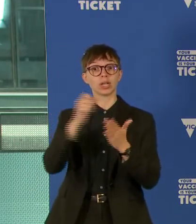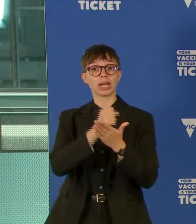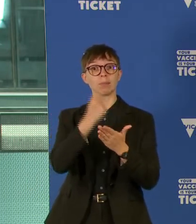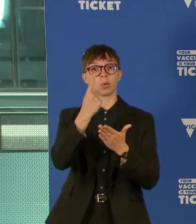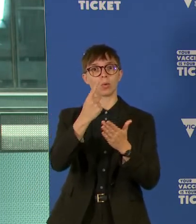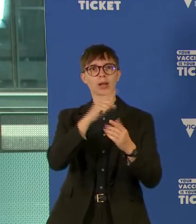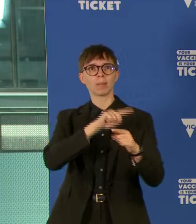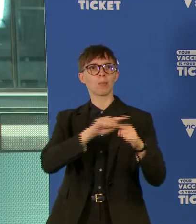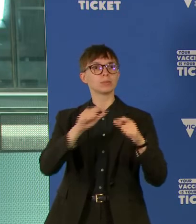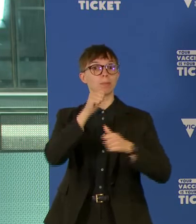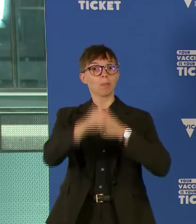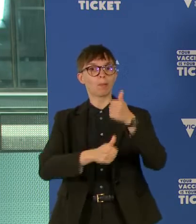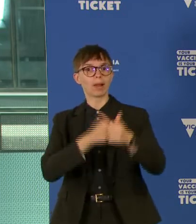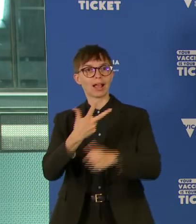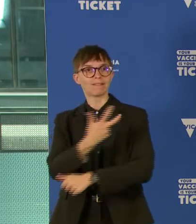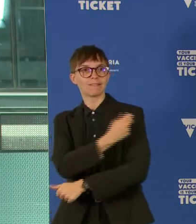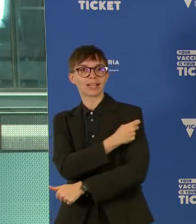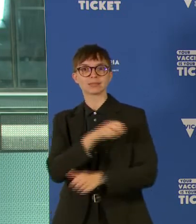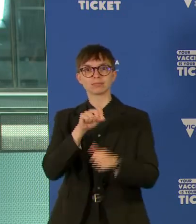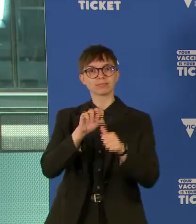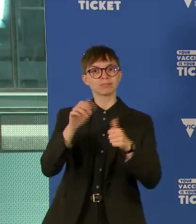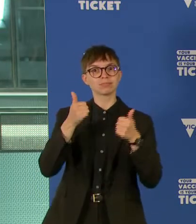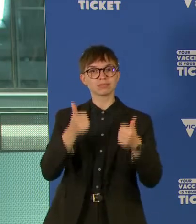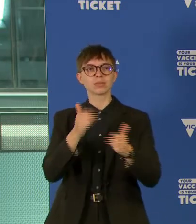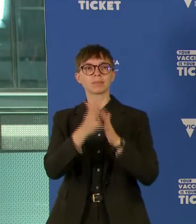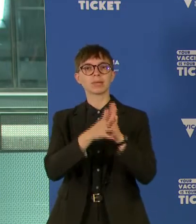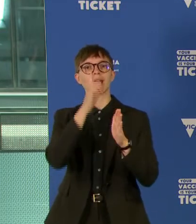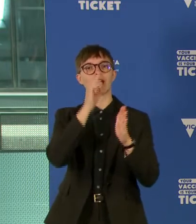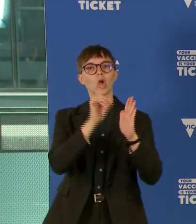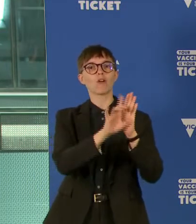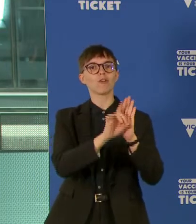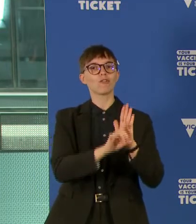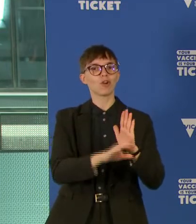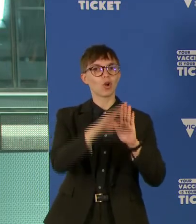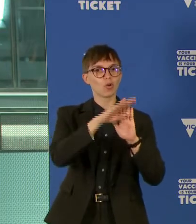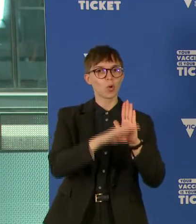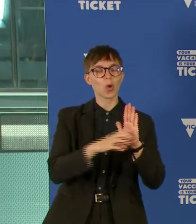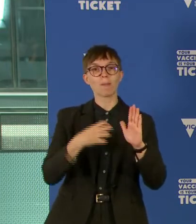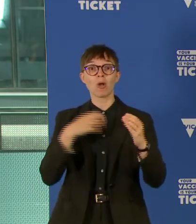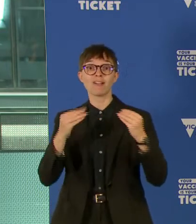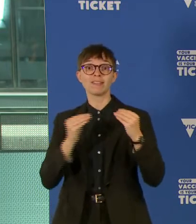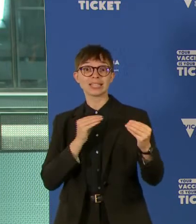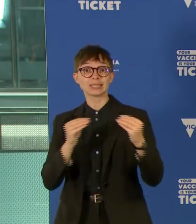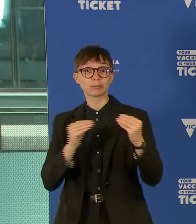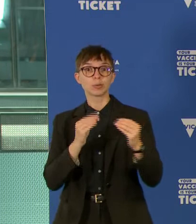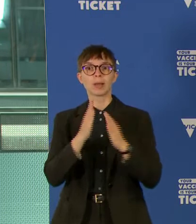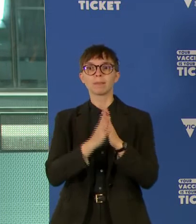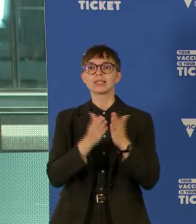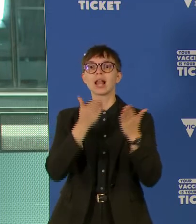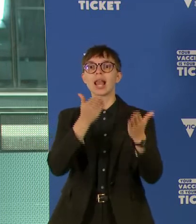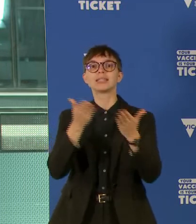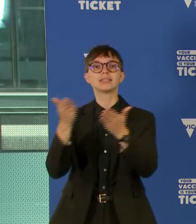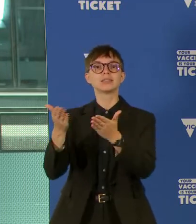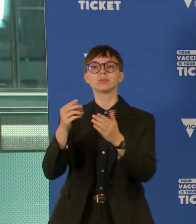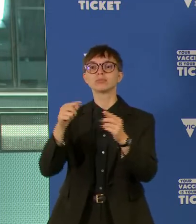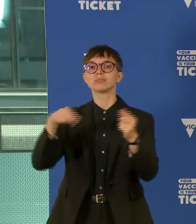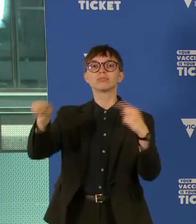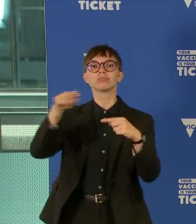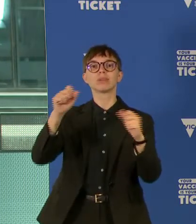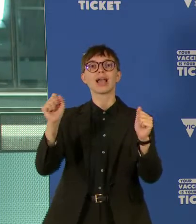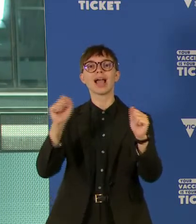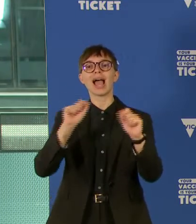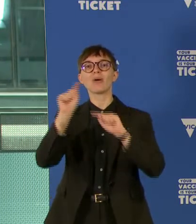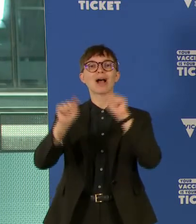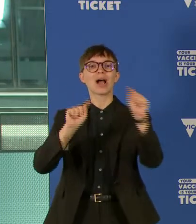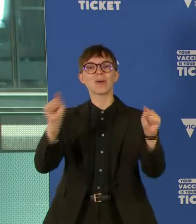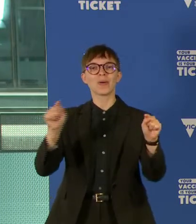steps, return life as much as possible to normal, and put the responsibility and the shared